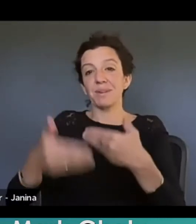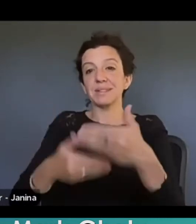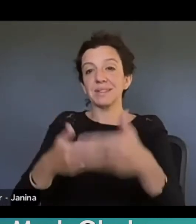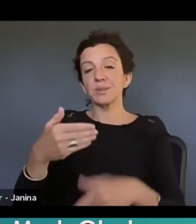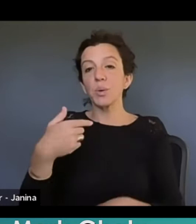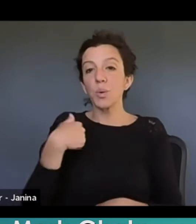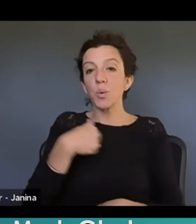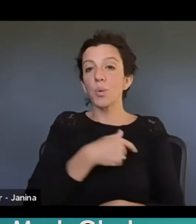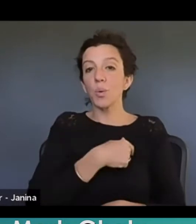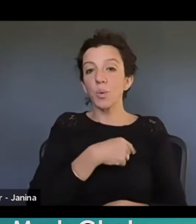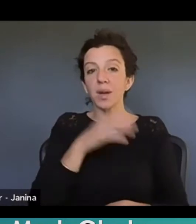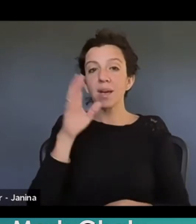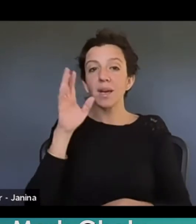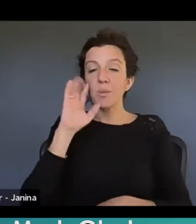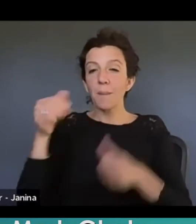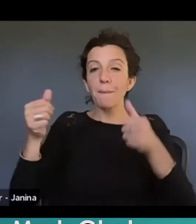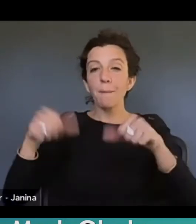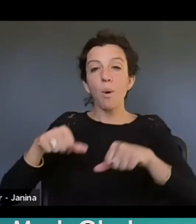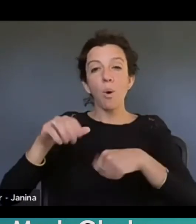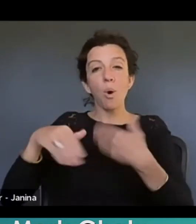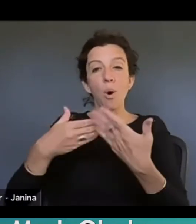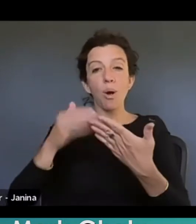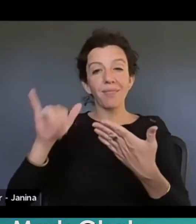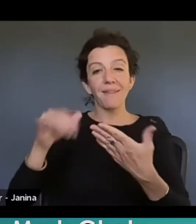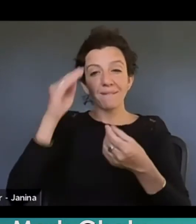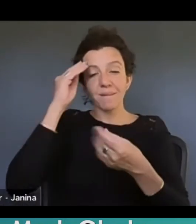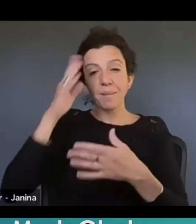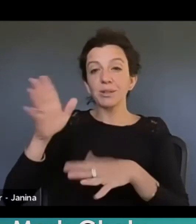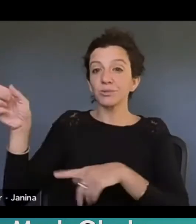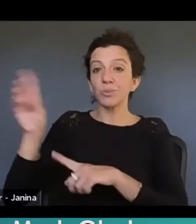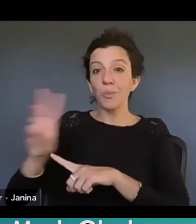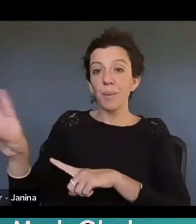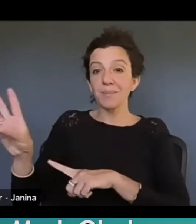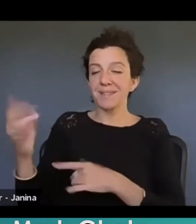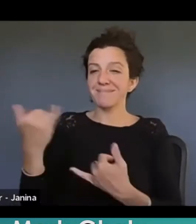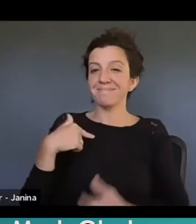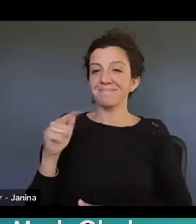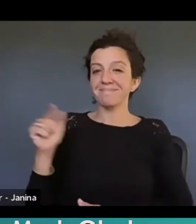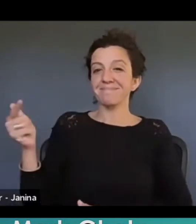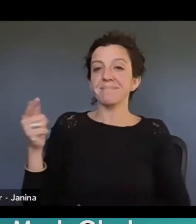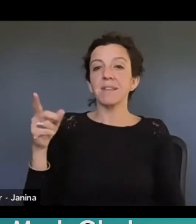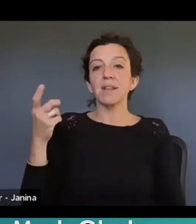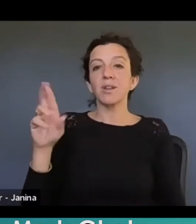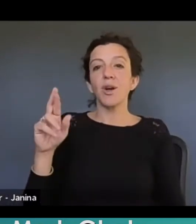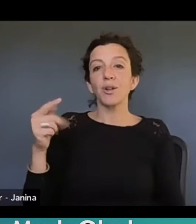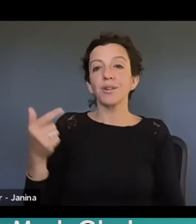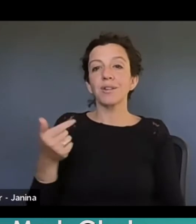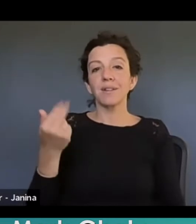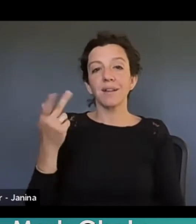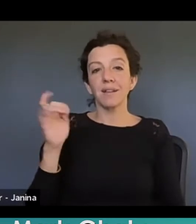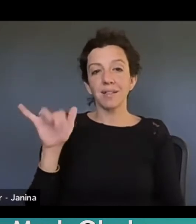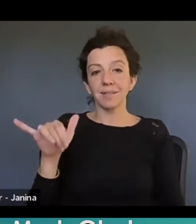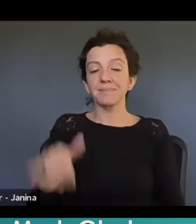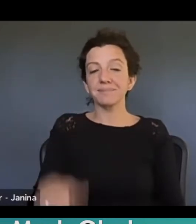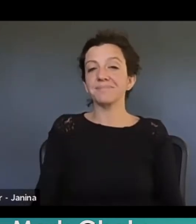will have posted all those documents yesterday, and with that, I will turn it back to Secretary Ghaly for other questions today. Thank you.